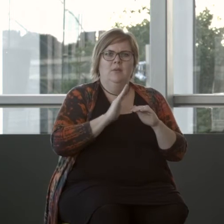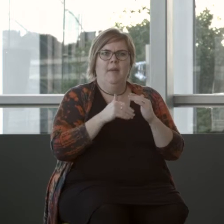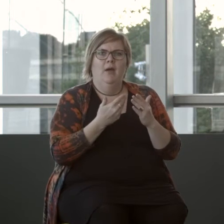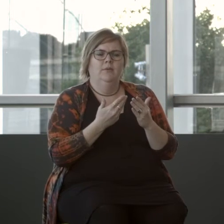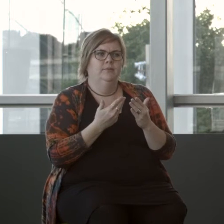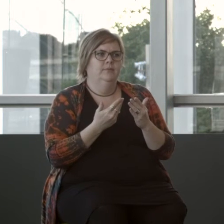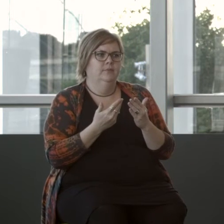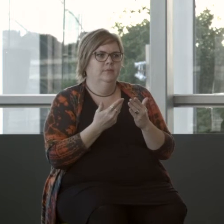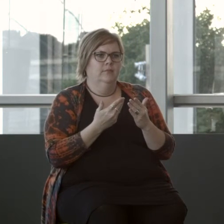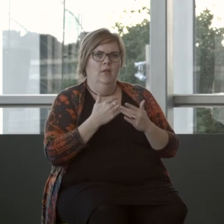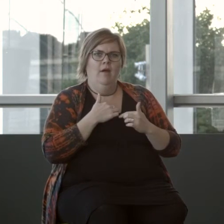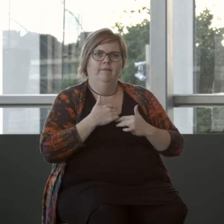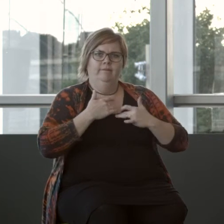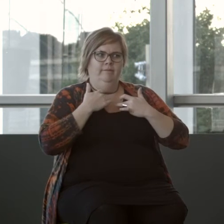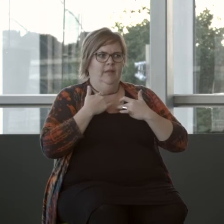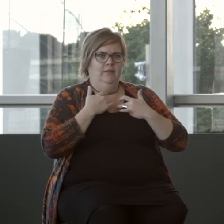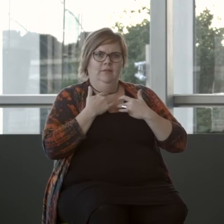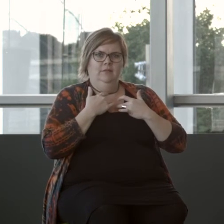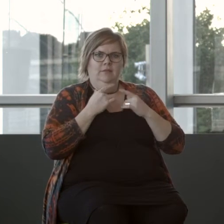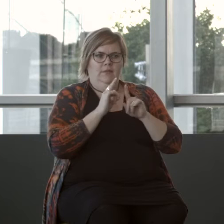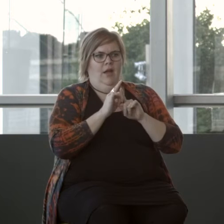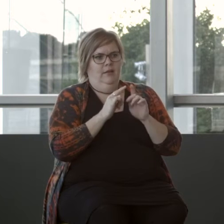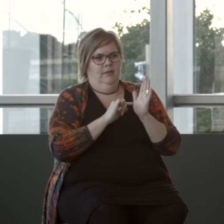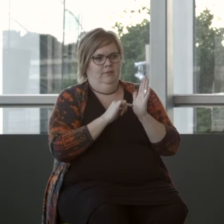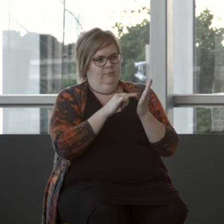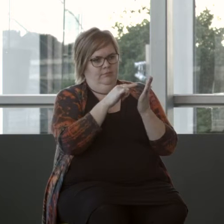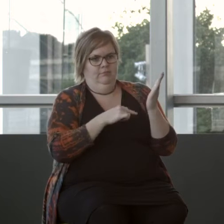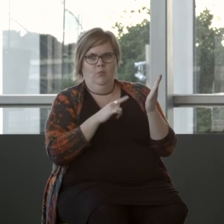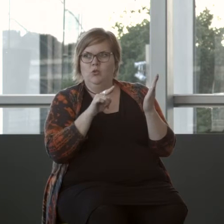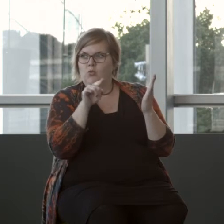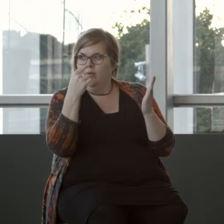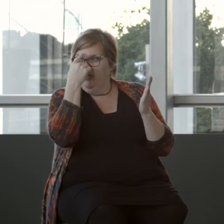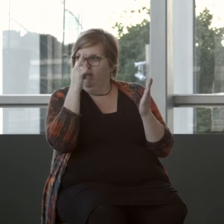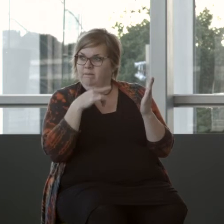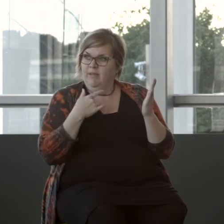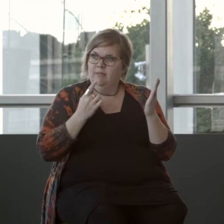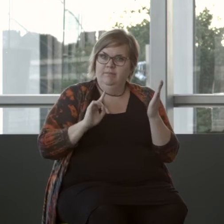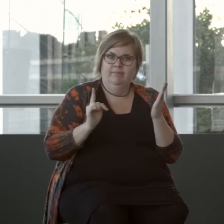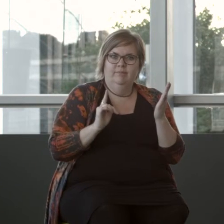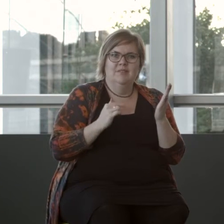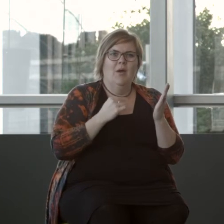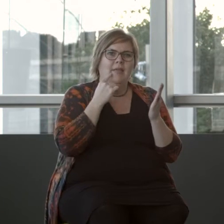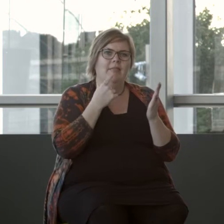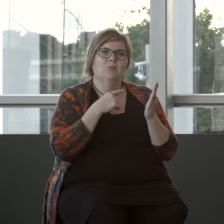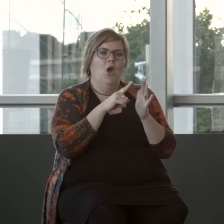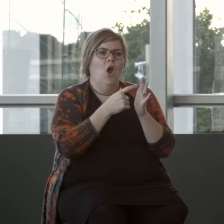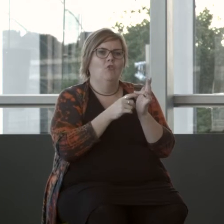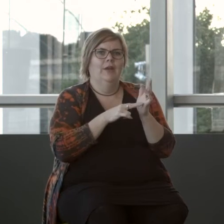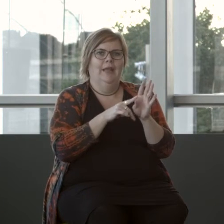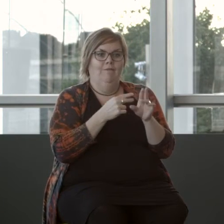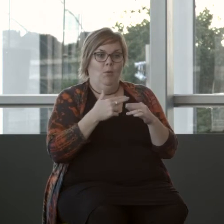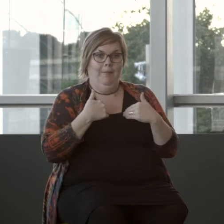know, this is what I felt like, what do you guys think? So yeah, so that's how I think irony is important for